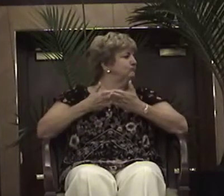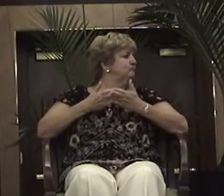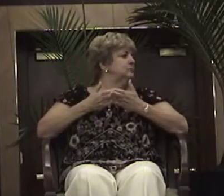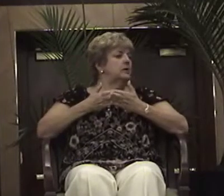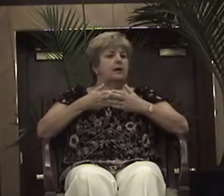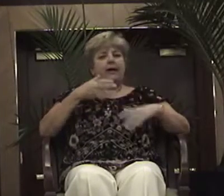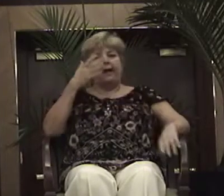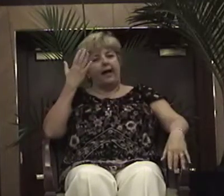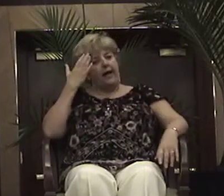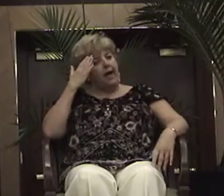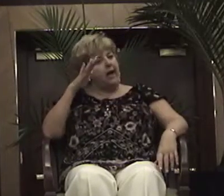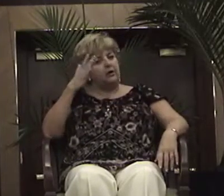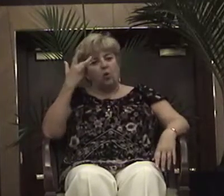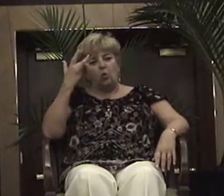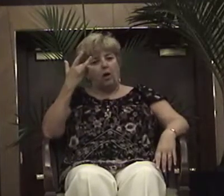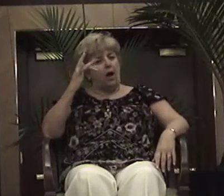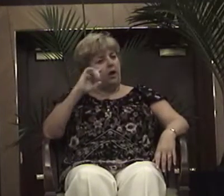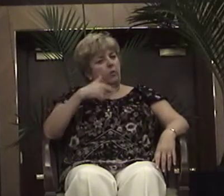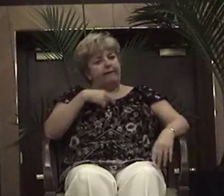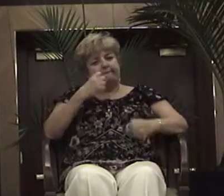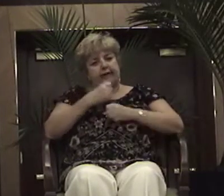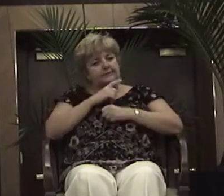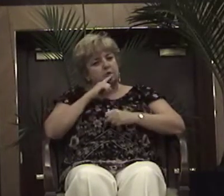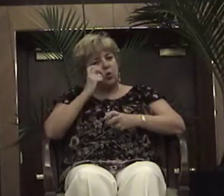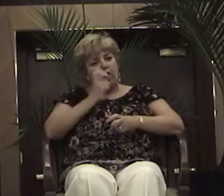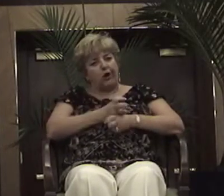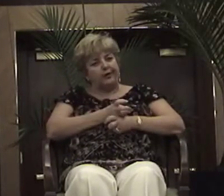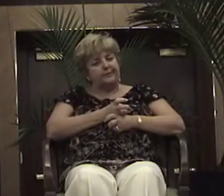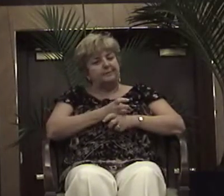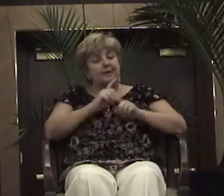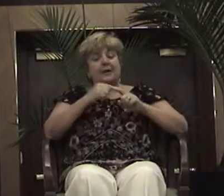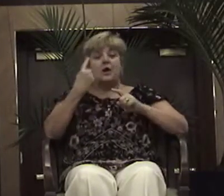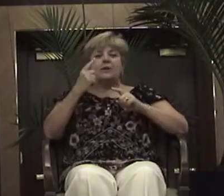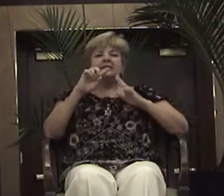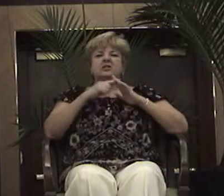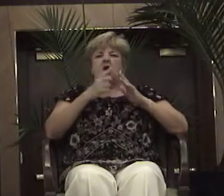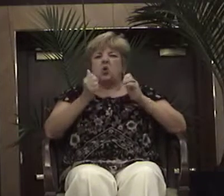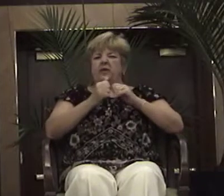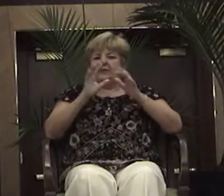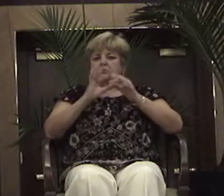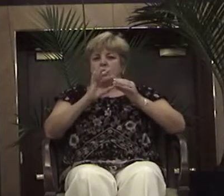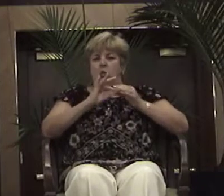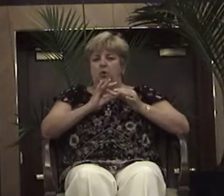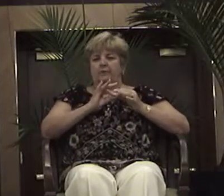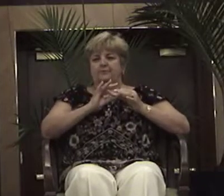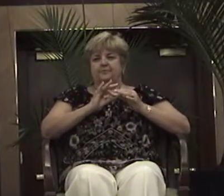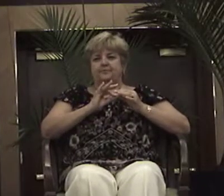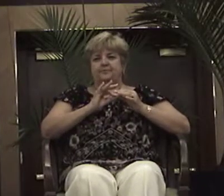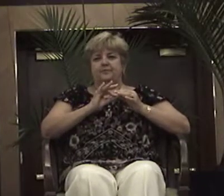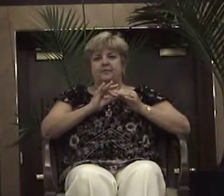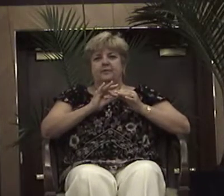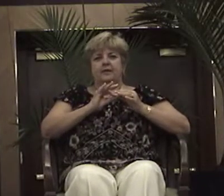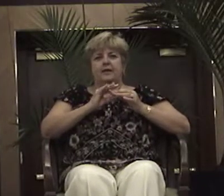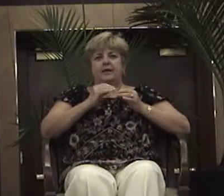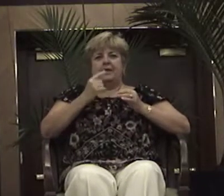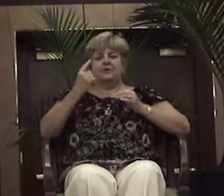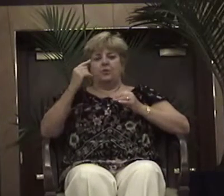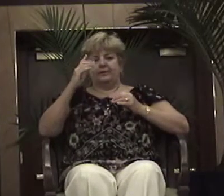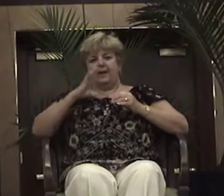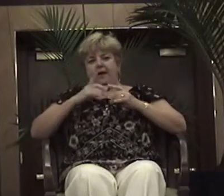why. But I always start off with a little story. I got one of the guys in the taping department, he's copied it. And